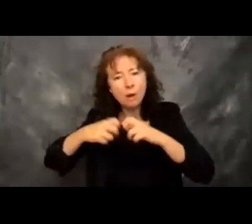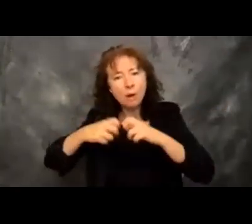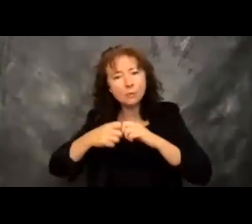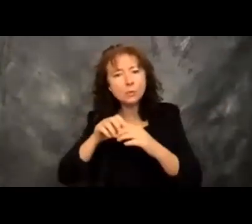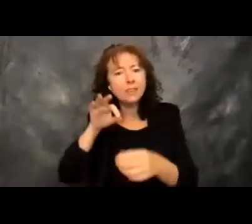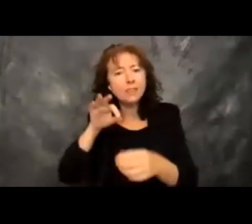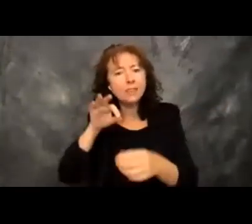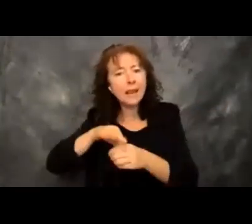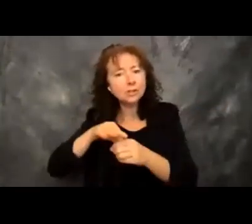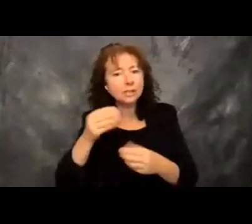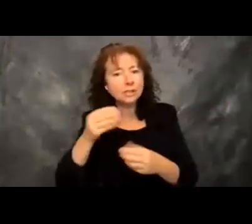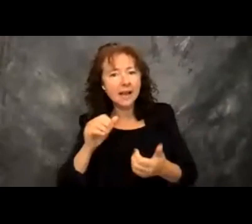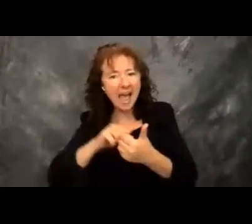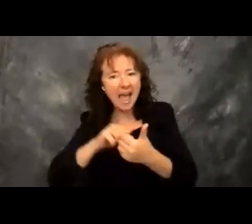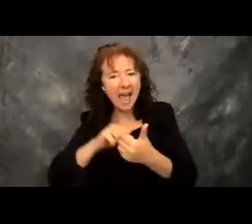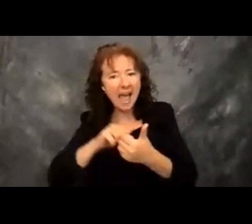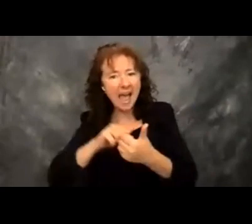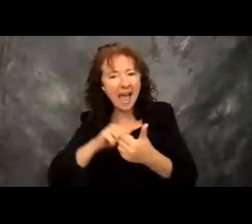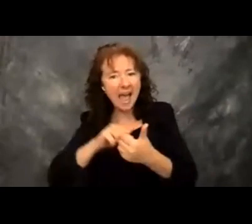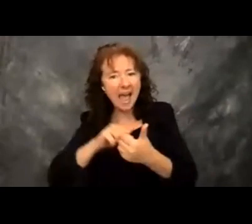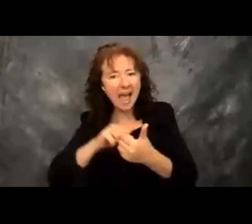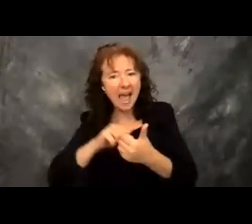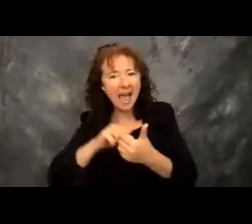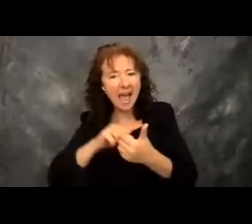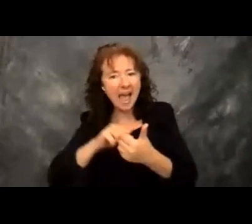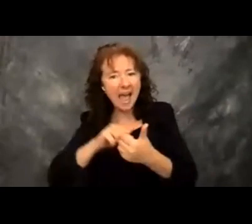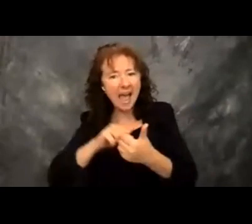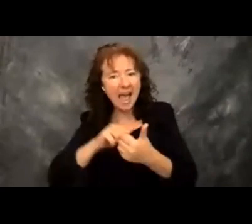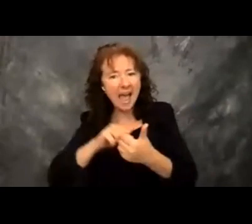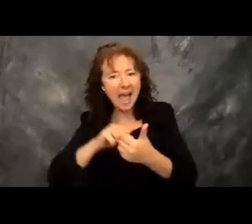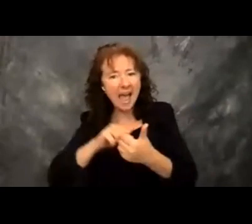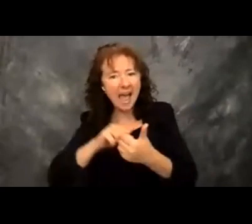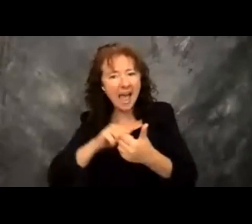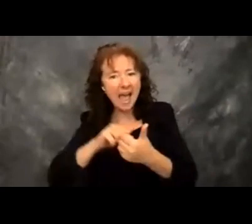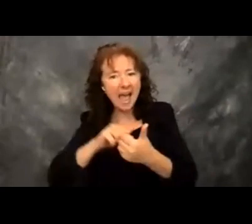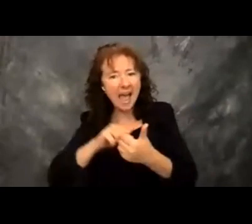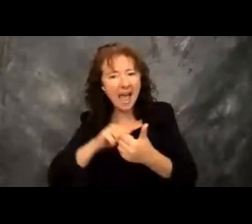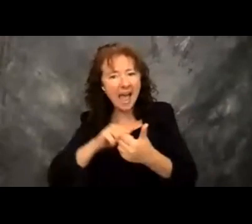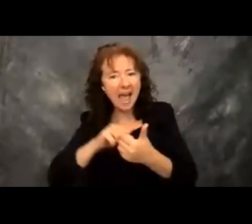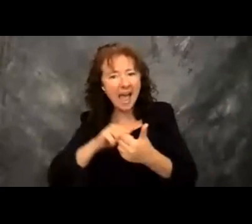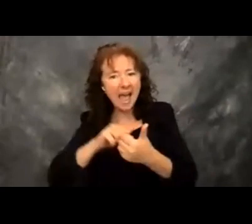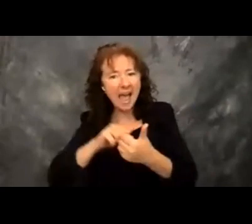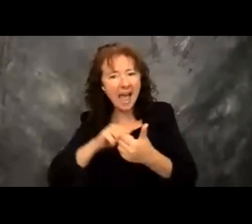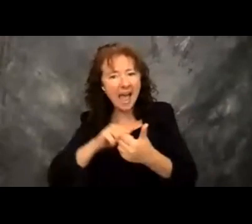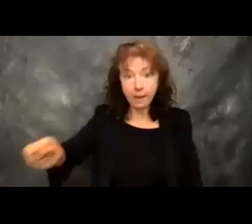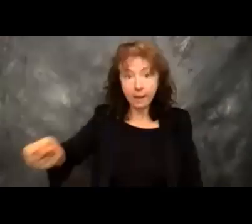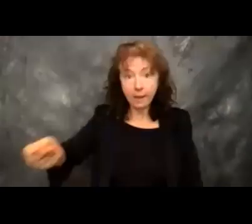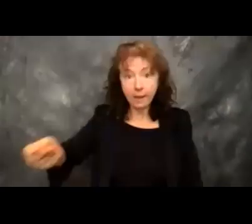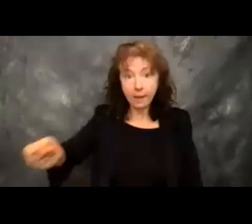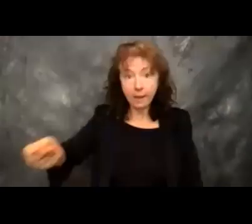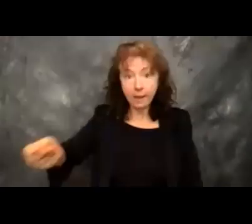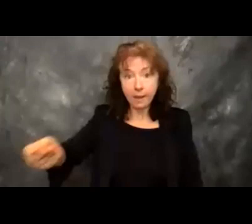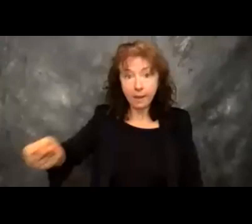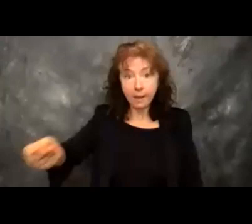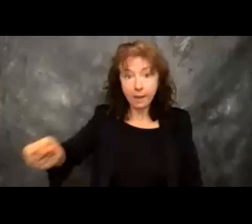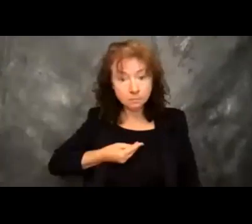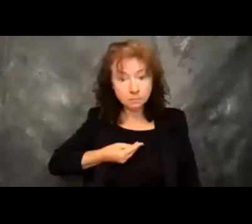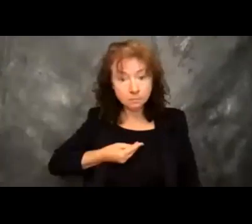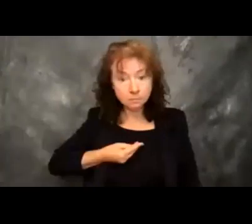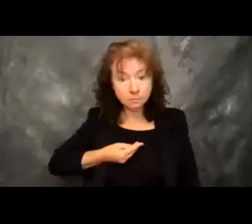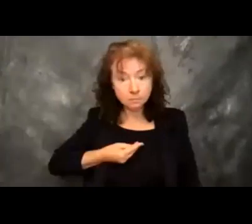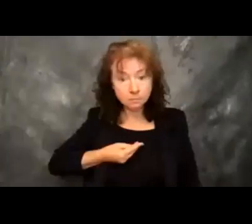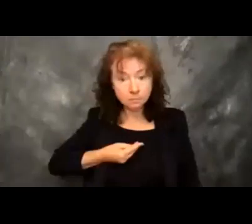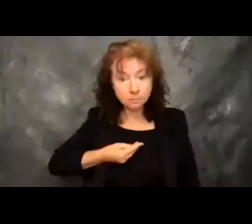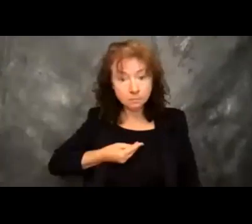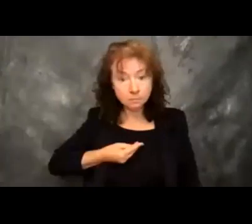Well, I can be the contact person, the focal point of such questions or information.